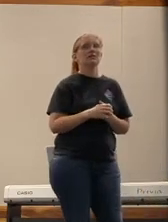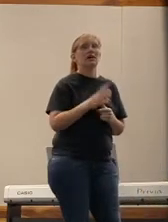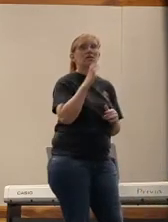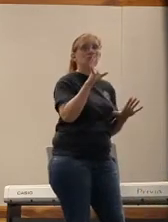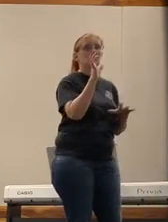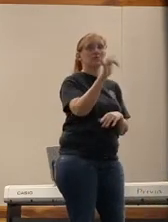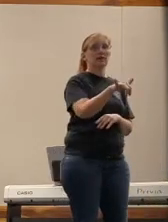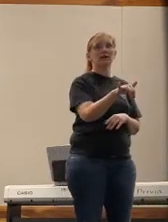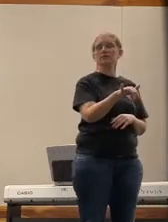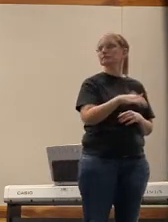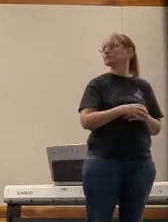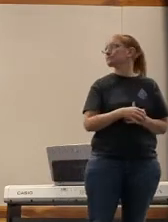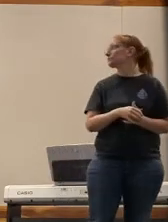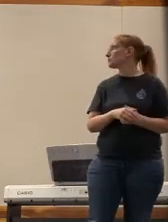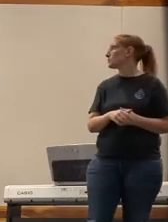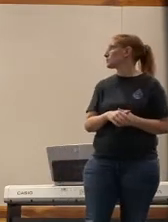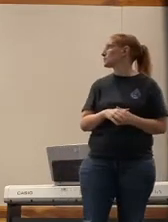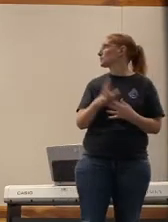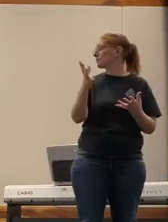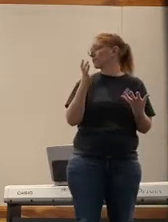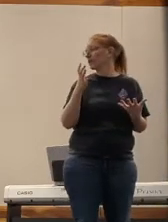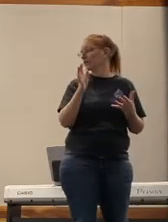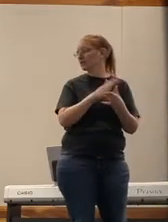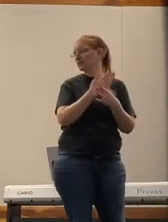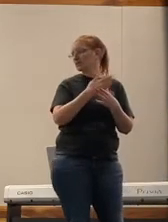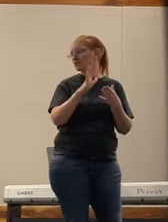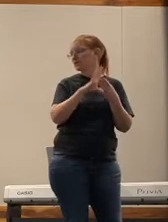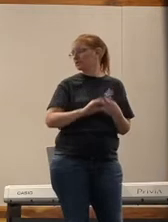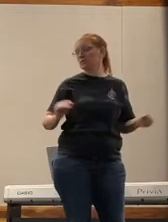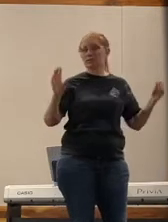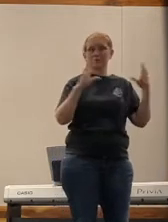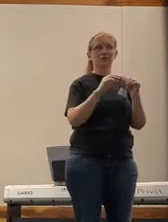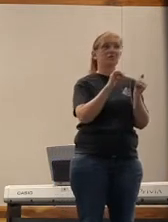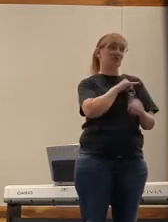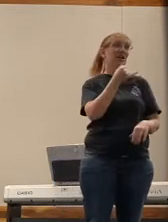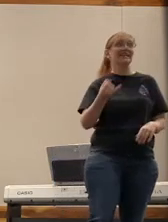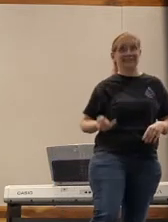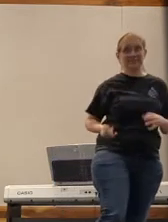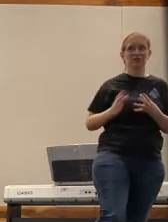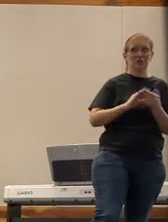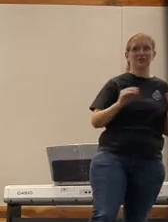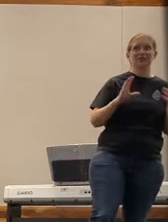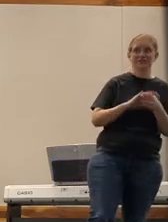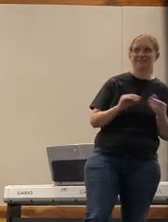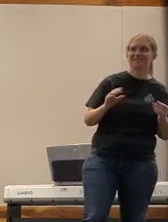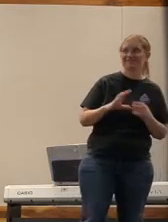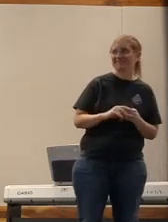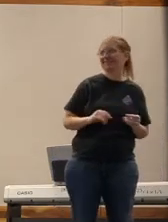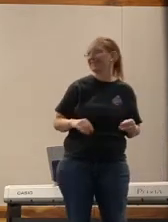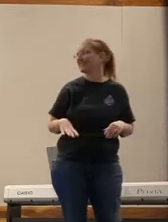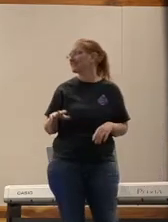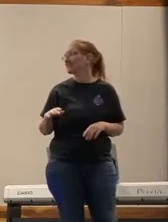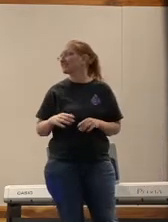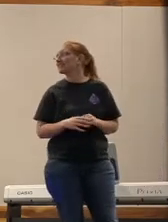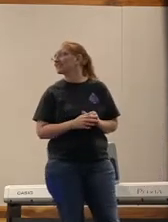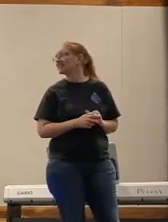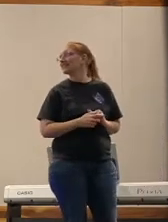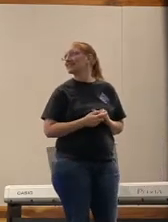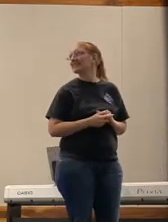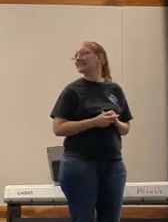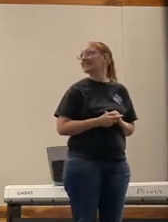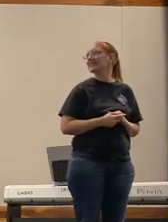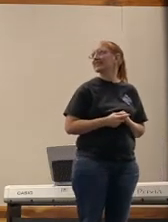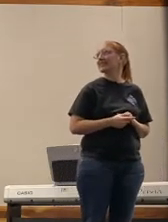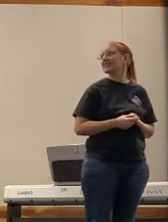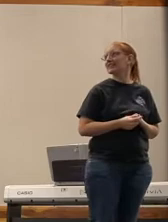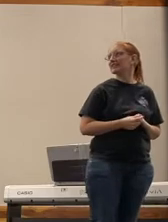that, I want to share some stories, some Jason stories. There was this, my aunt lives in this small town